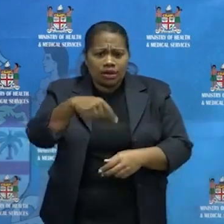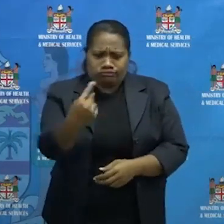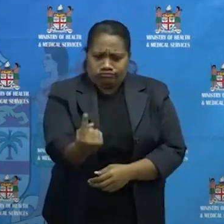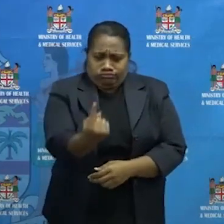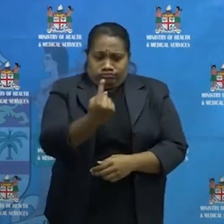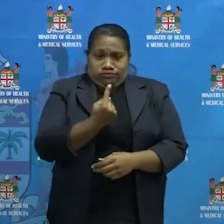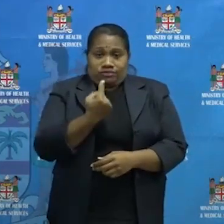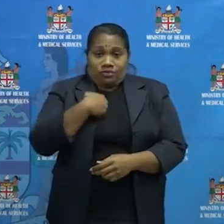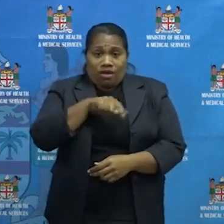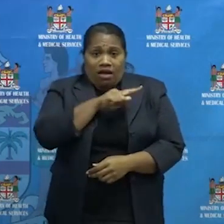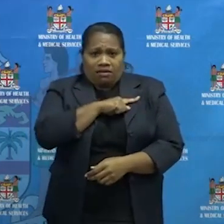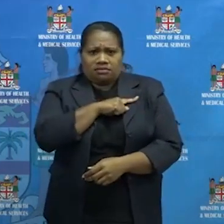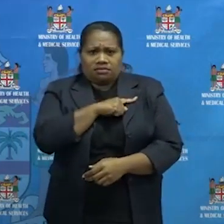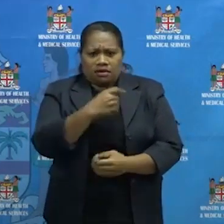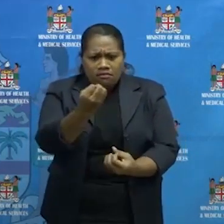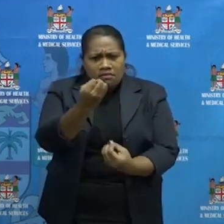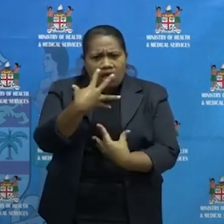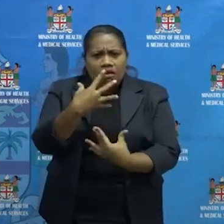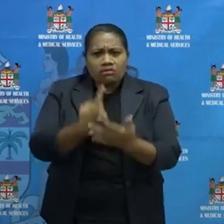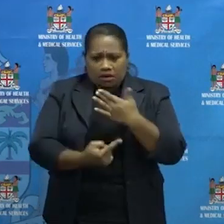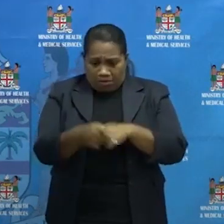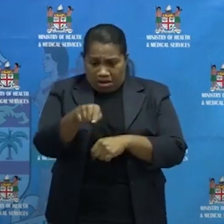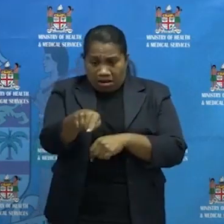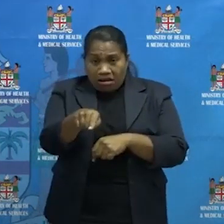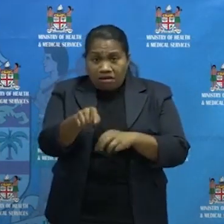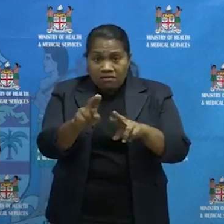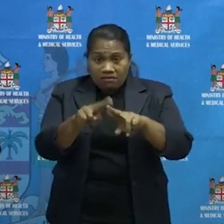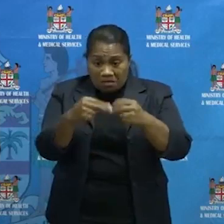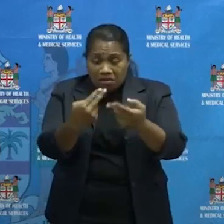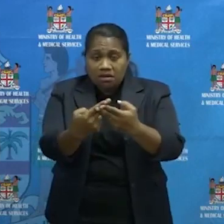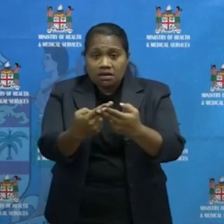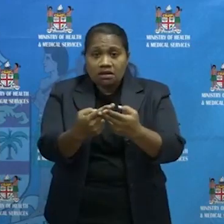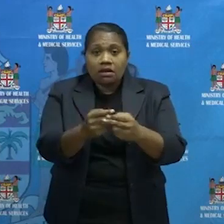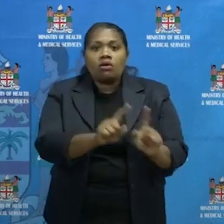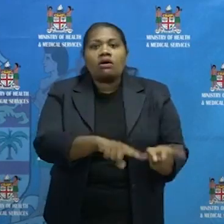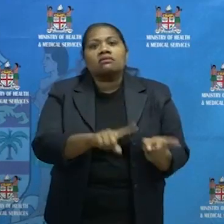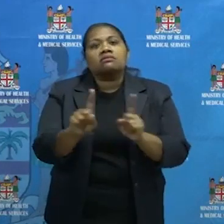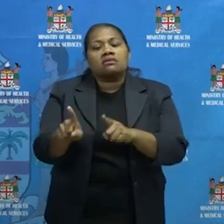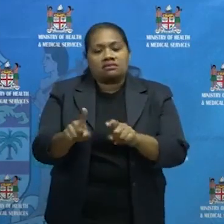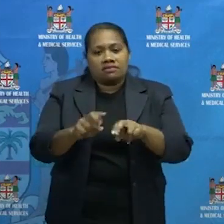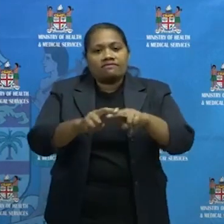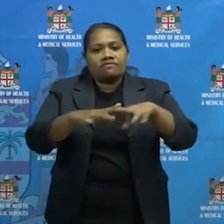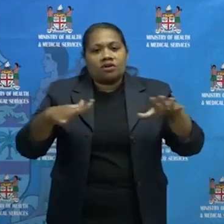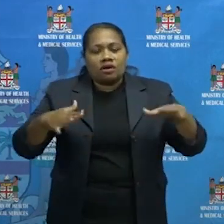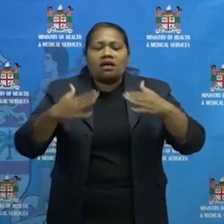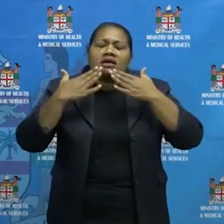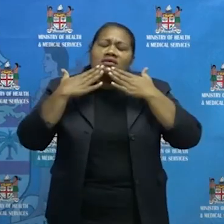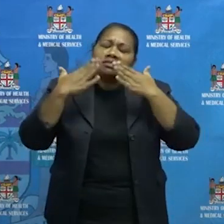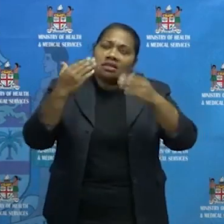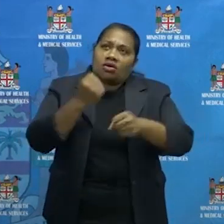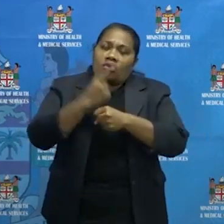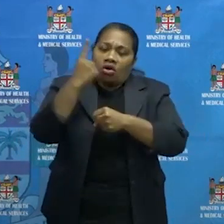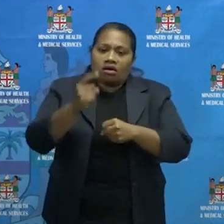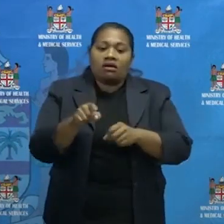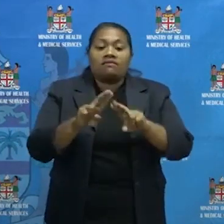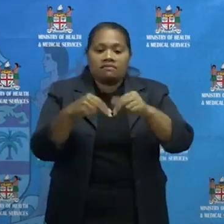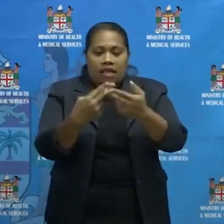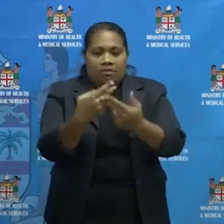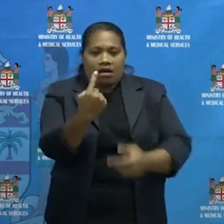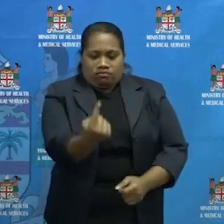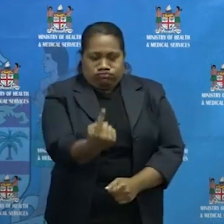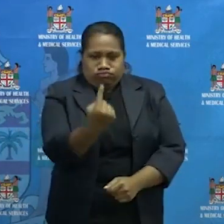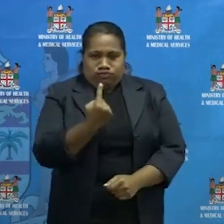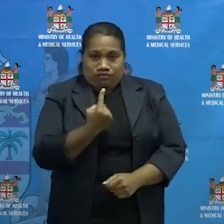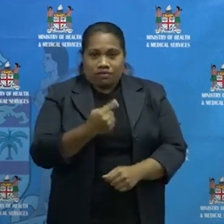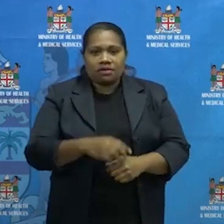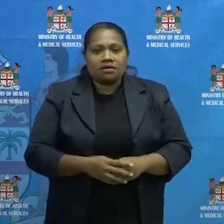know that they attended the funeral. Thank God they did. As of this morning,